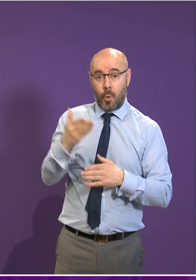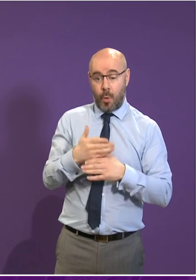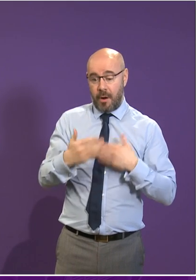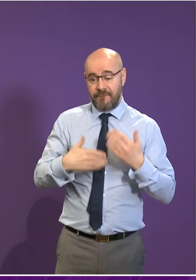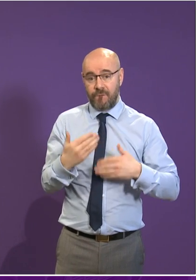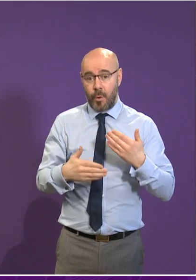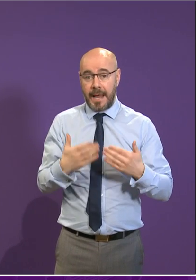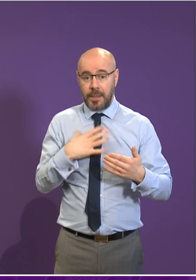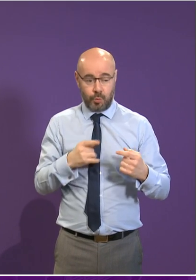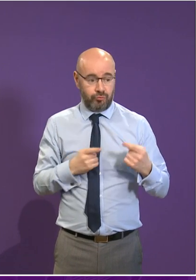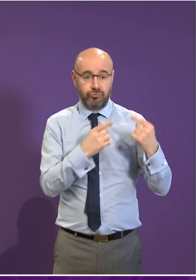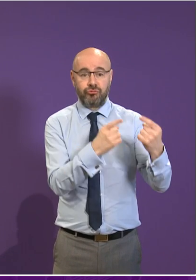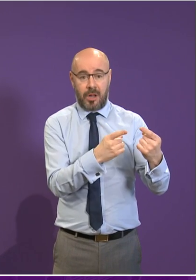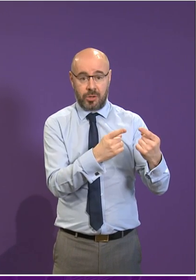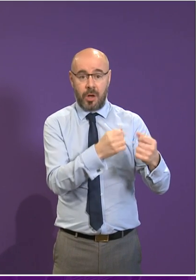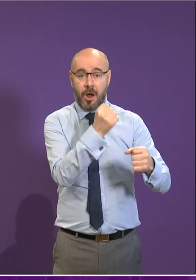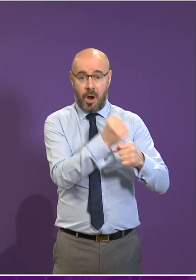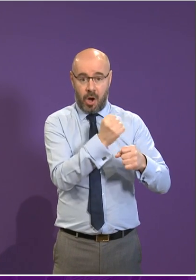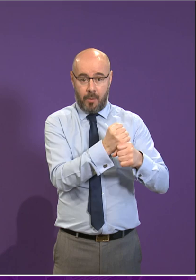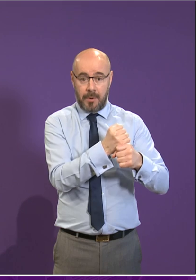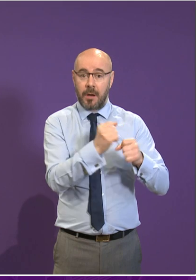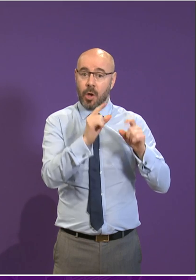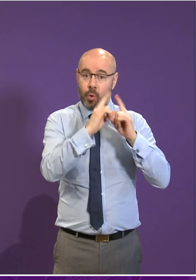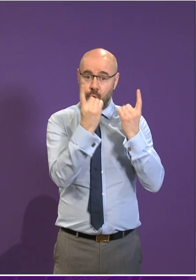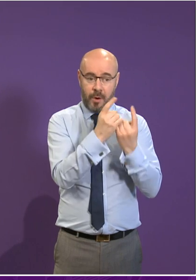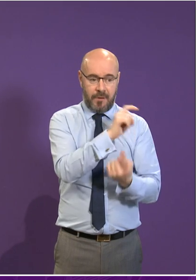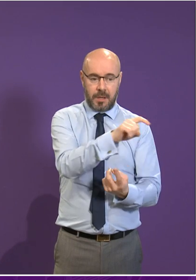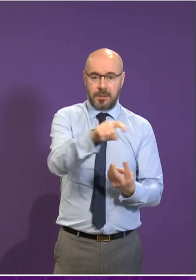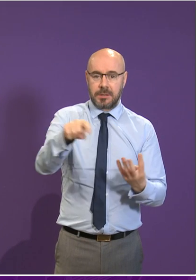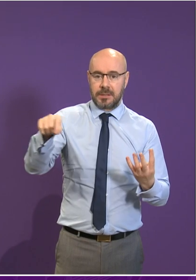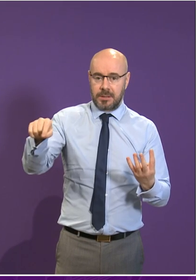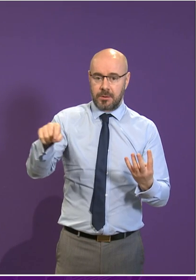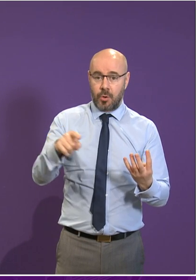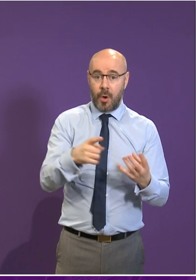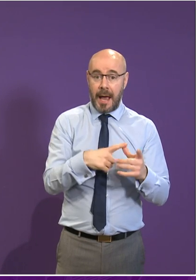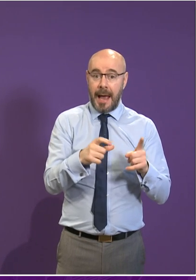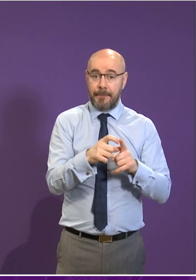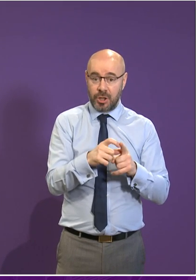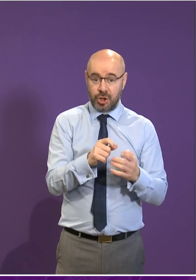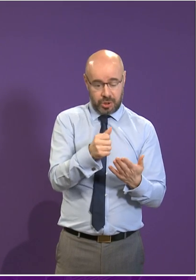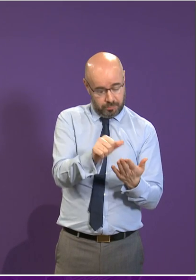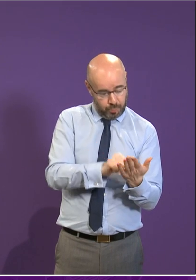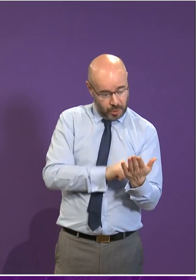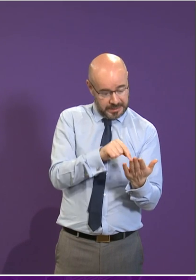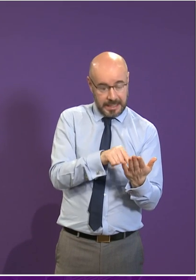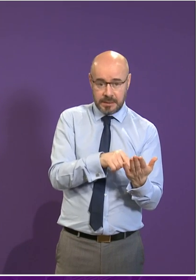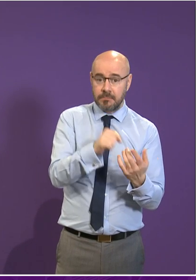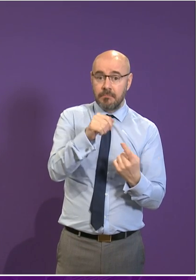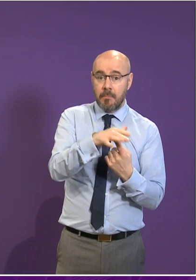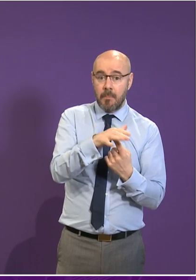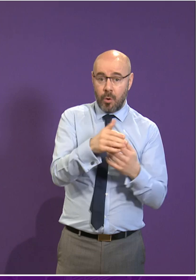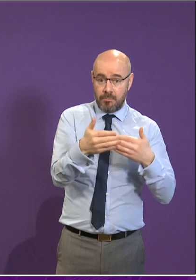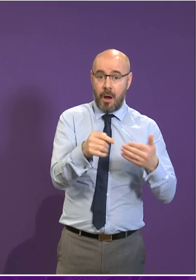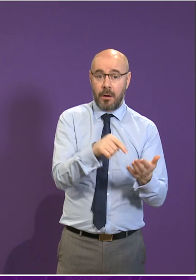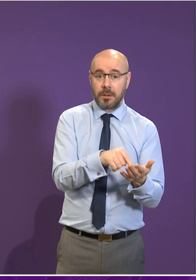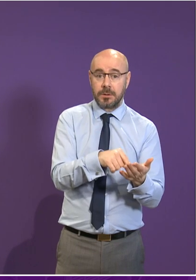government and to challenge the institutions. And admissions is a very, very important part of that process. It's, you